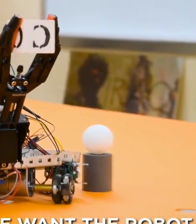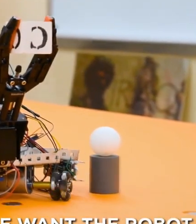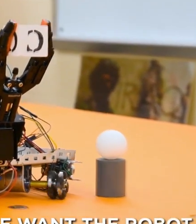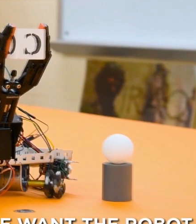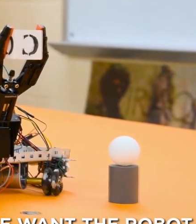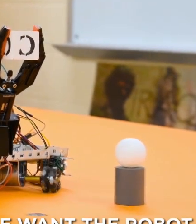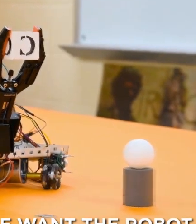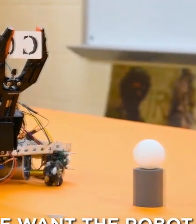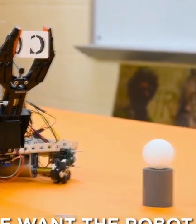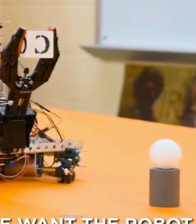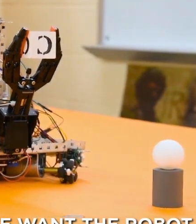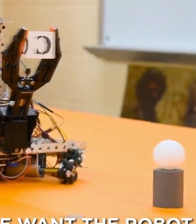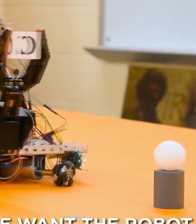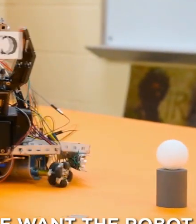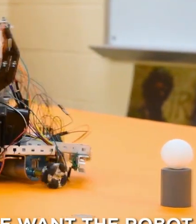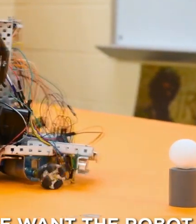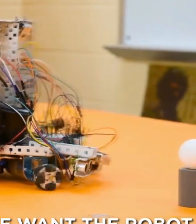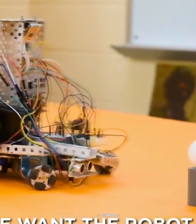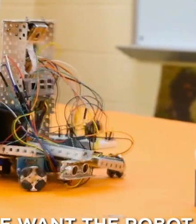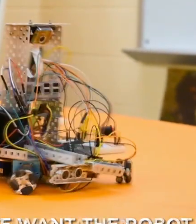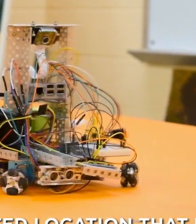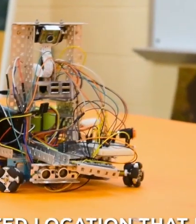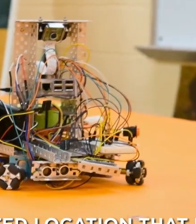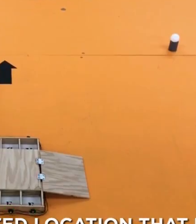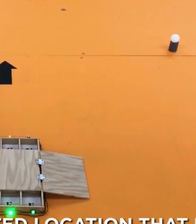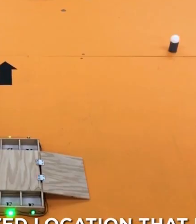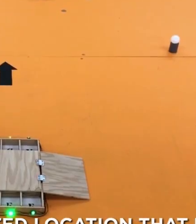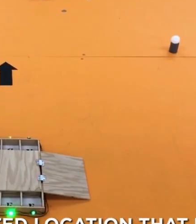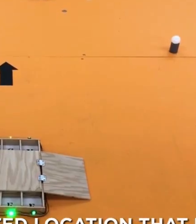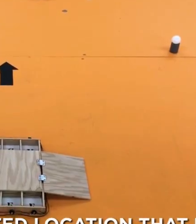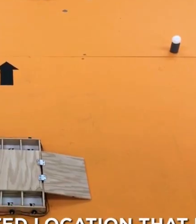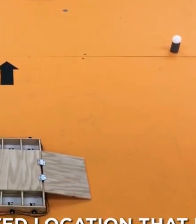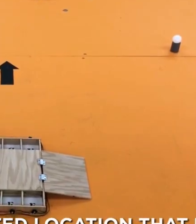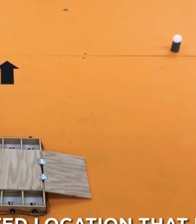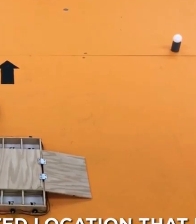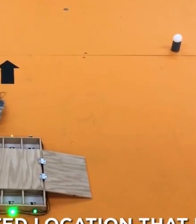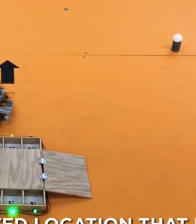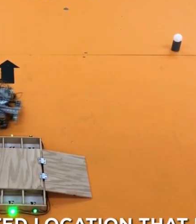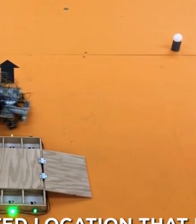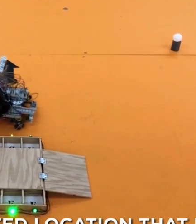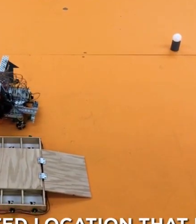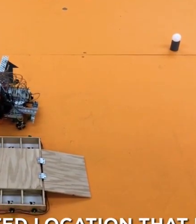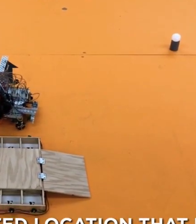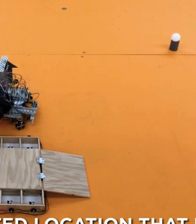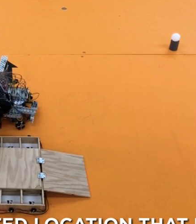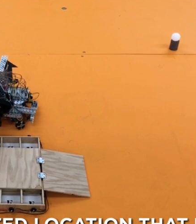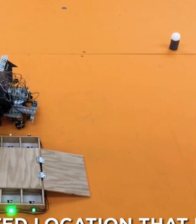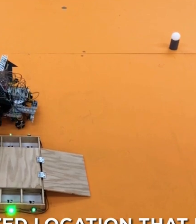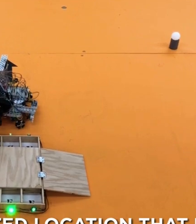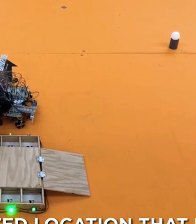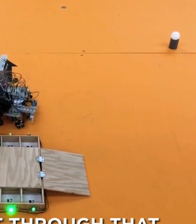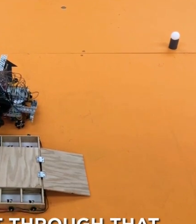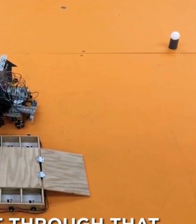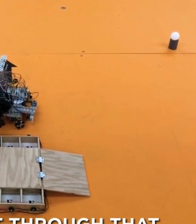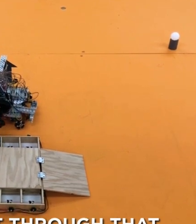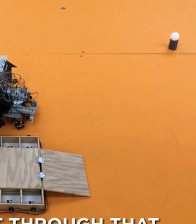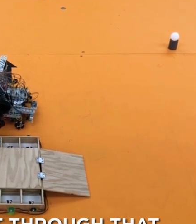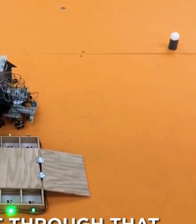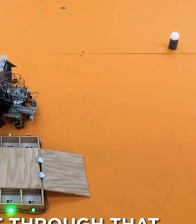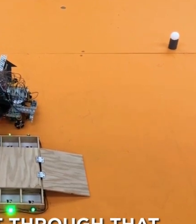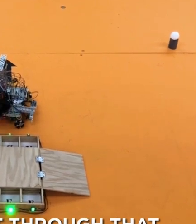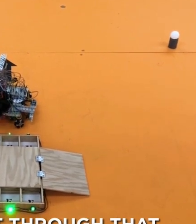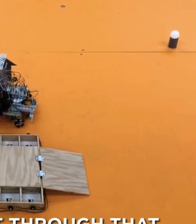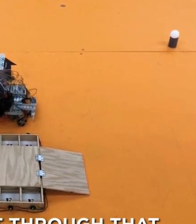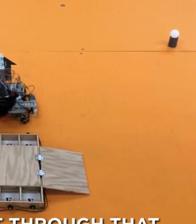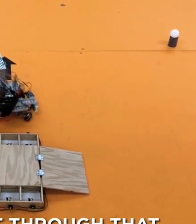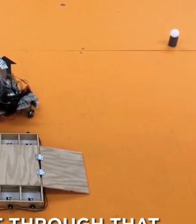the robot to basically pick the block up and then bring it to a certain designated location that has the same label as the block that we picked up. I learned a